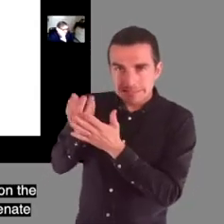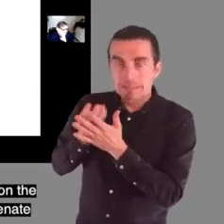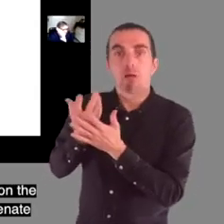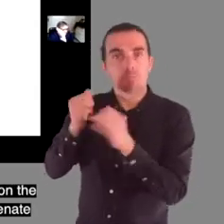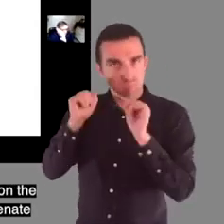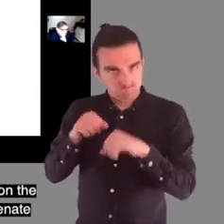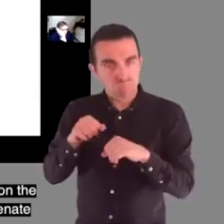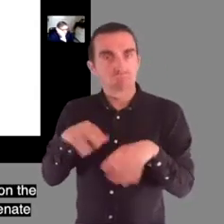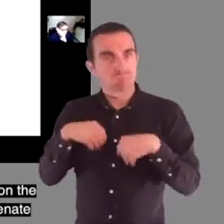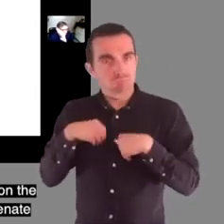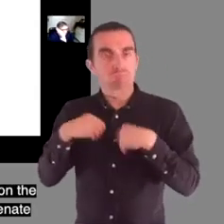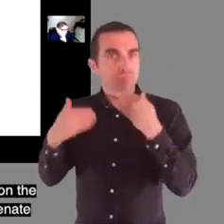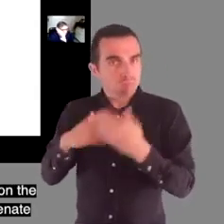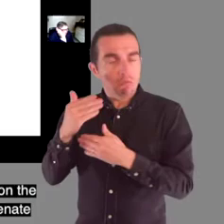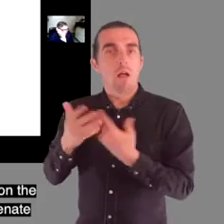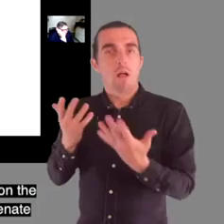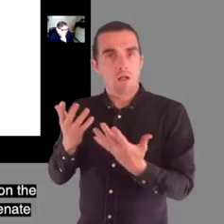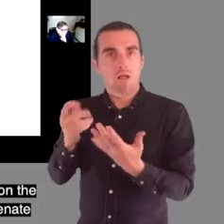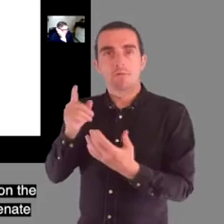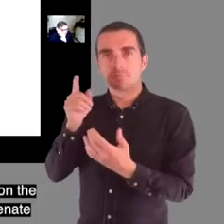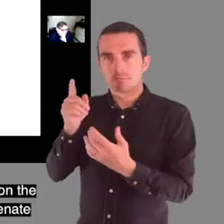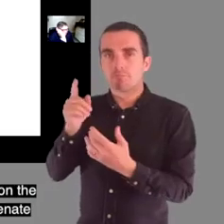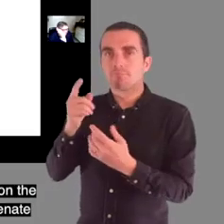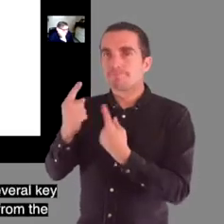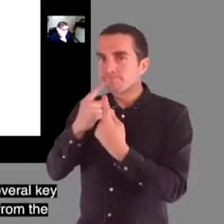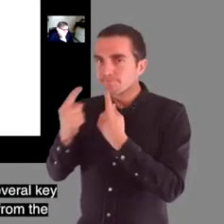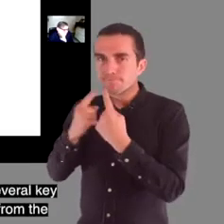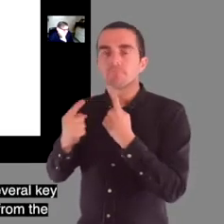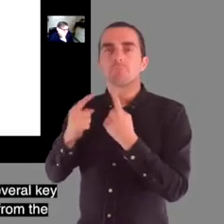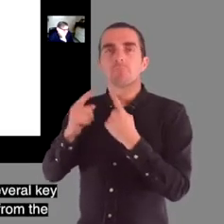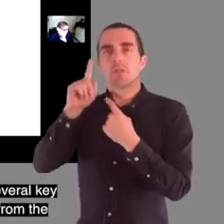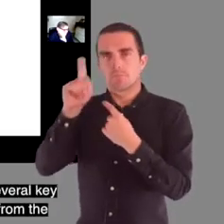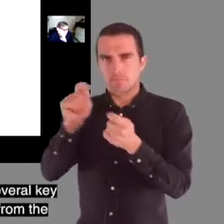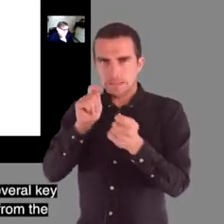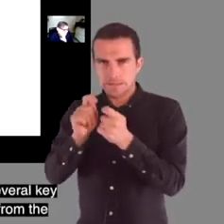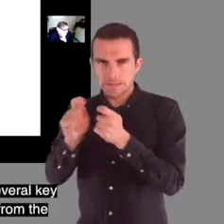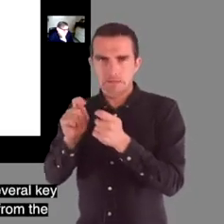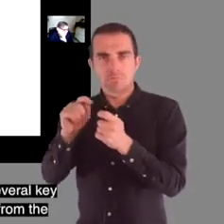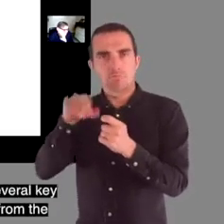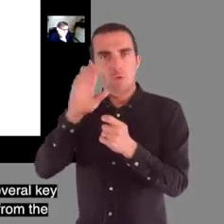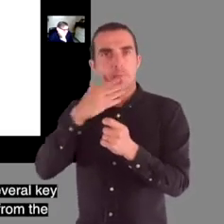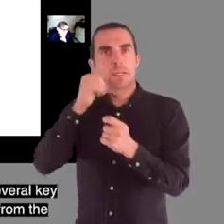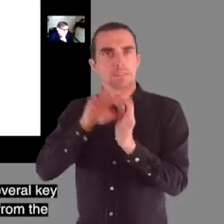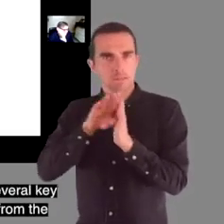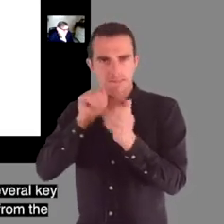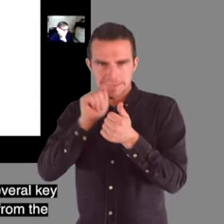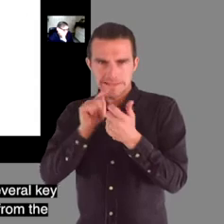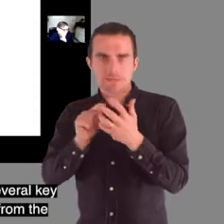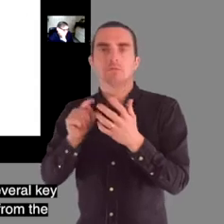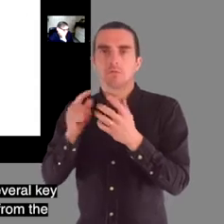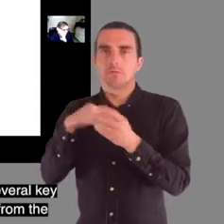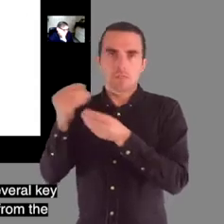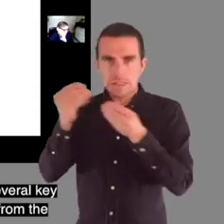acted upon the advice that we gave in the Senate hearings. And the Senate made several